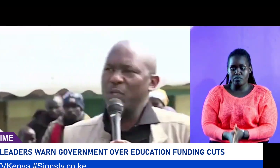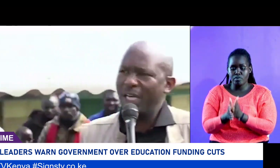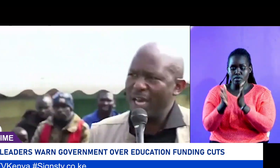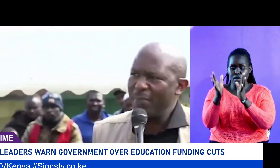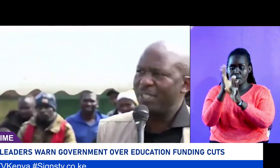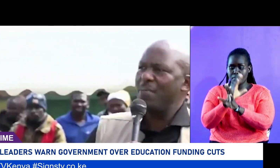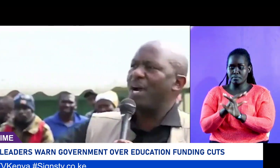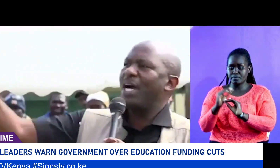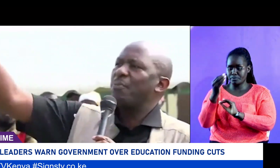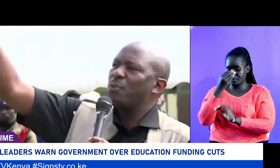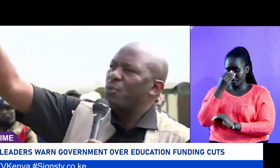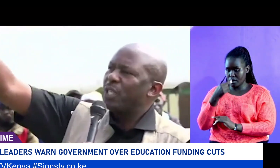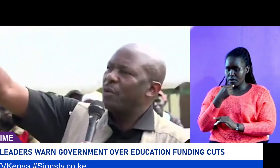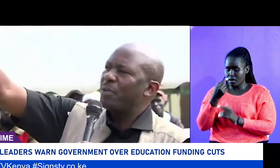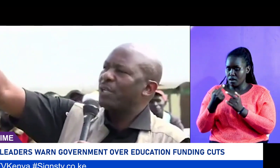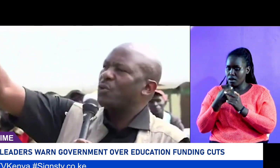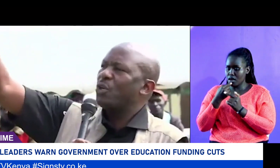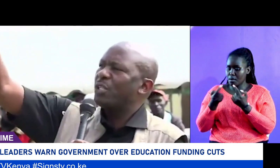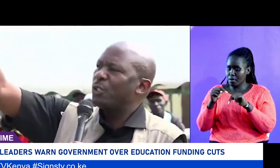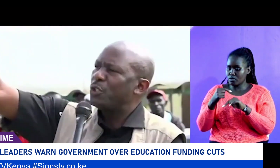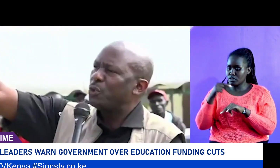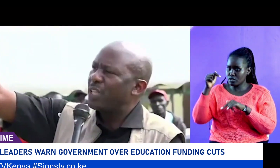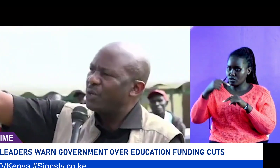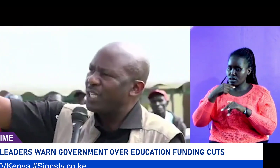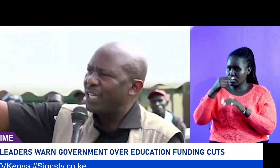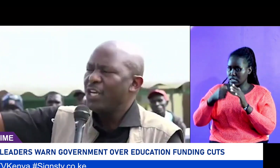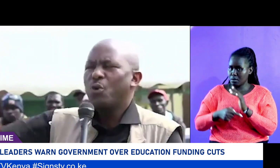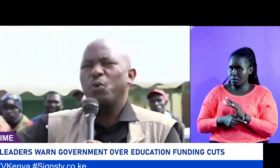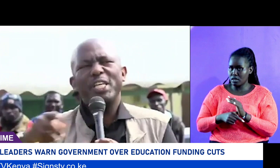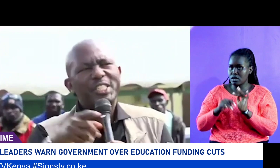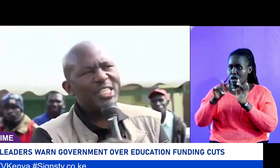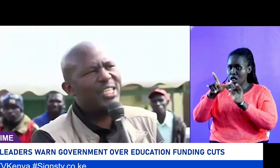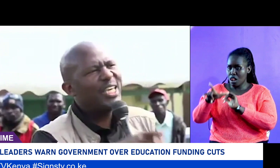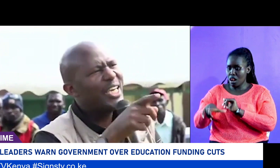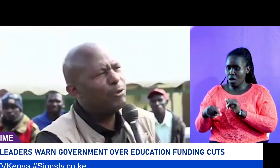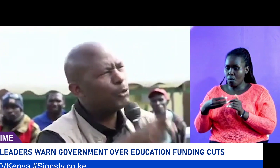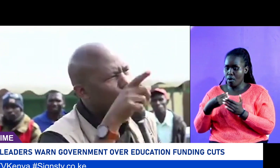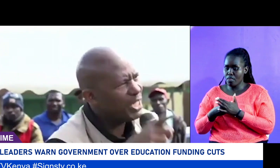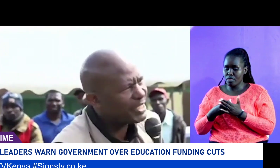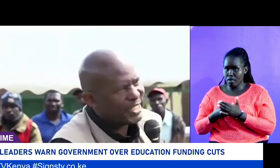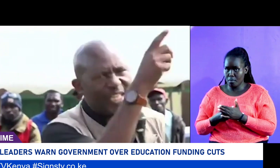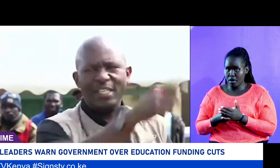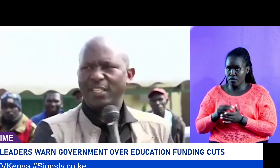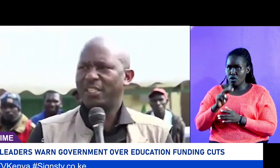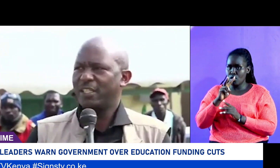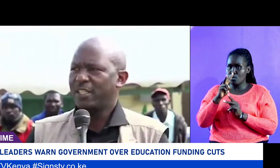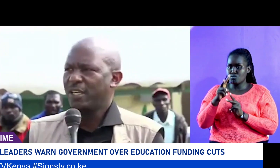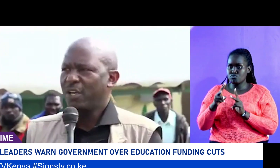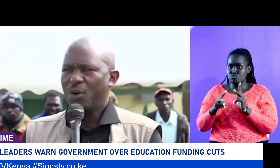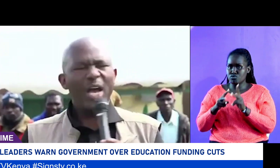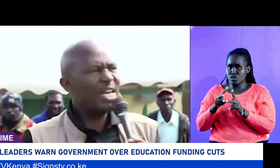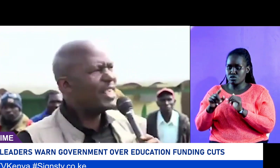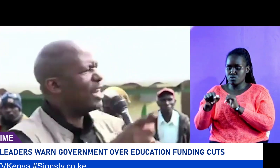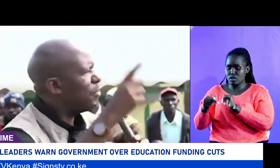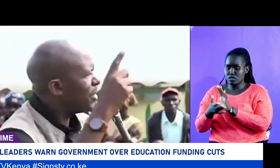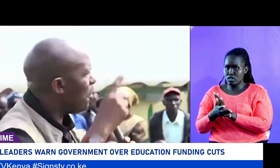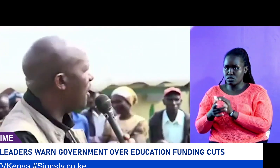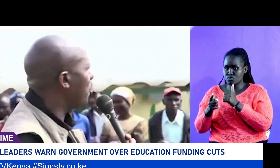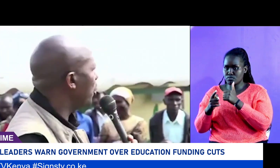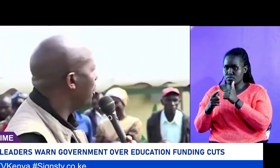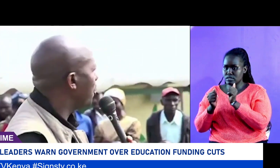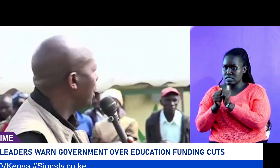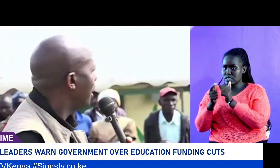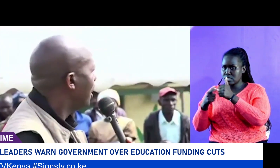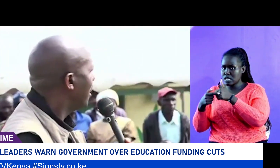Ndiye amekuja leo amesema anapunguza hiyo pesa kutoka 22,000 kuja shilingi 16,000. Huyu anajali